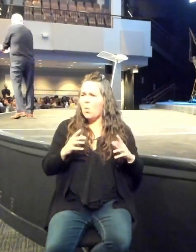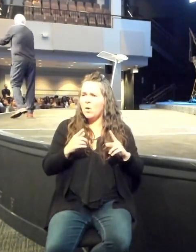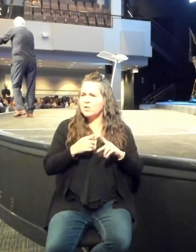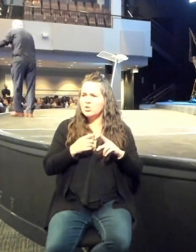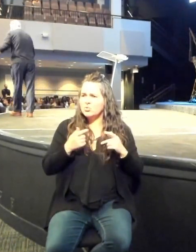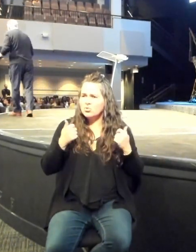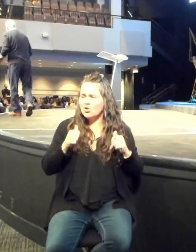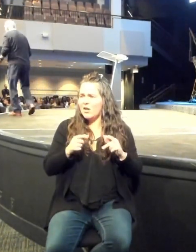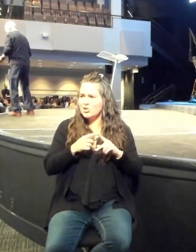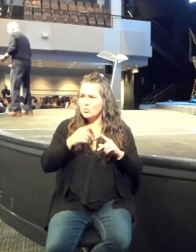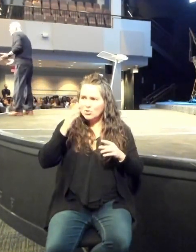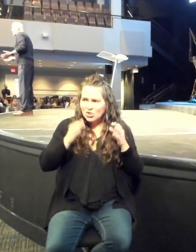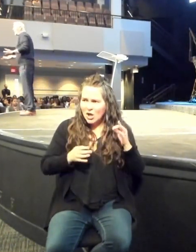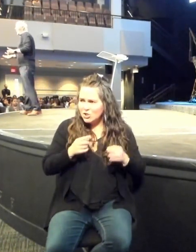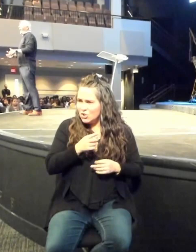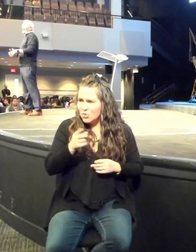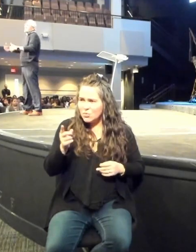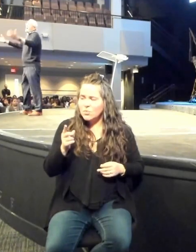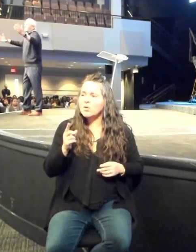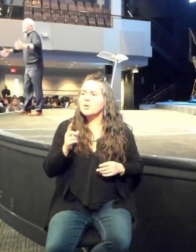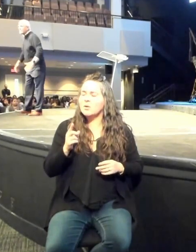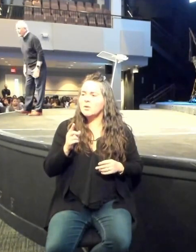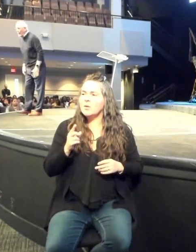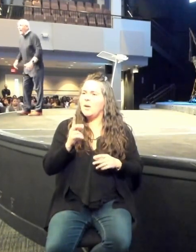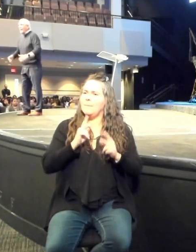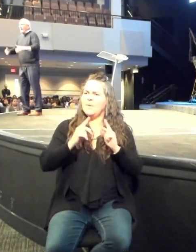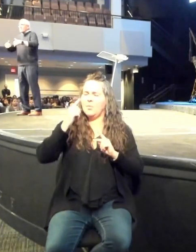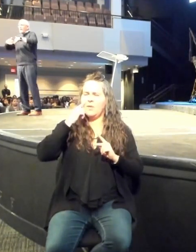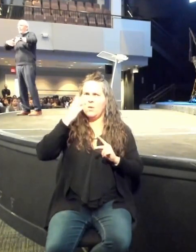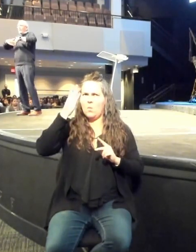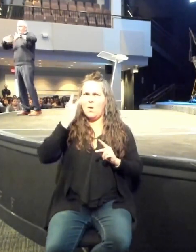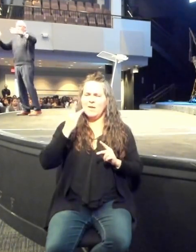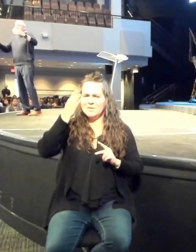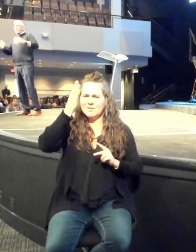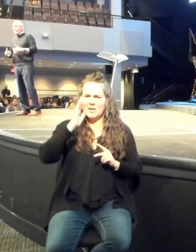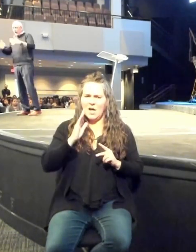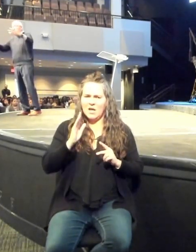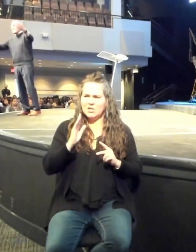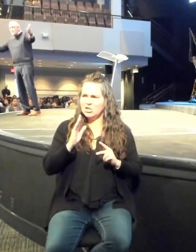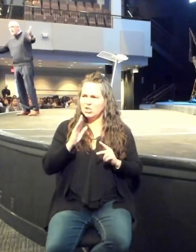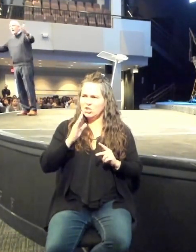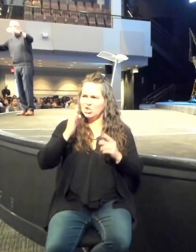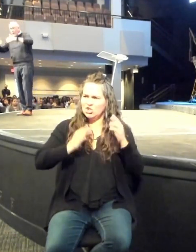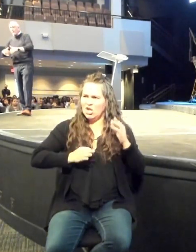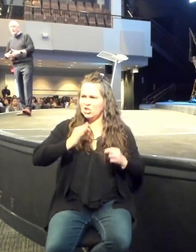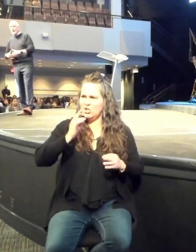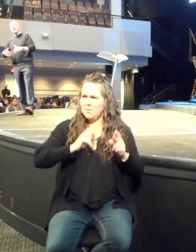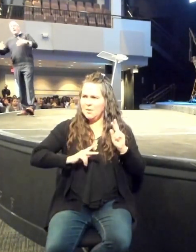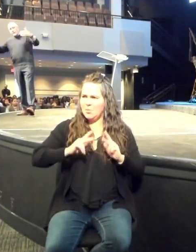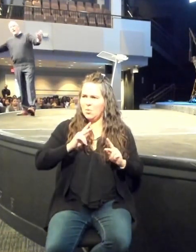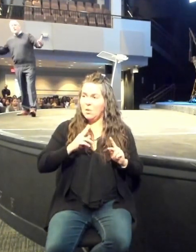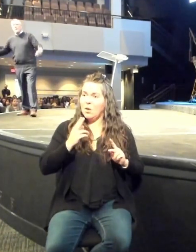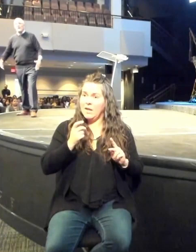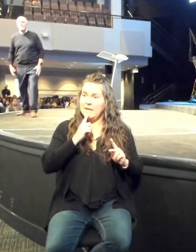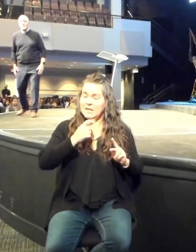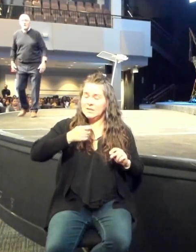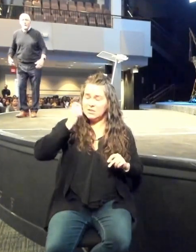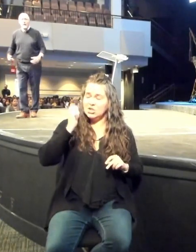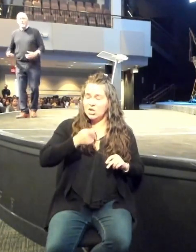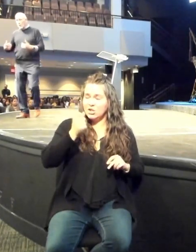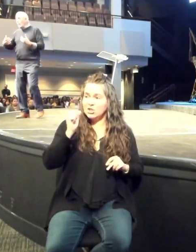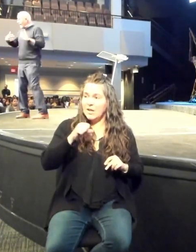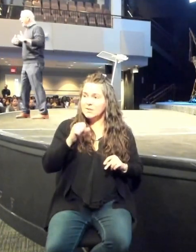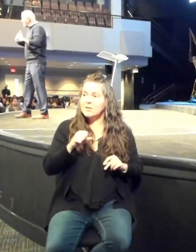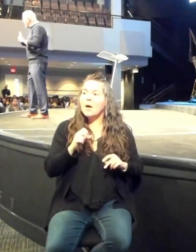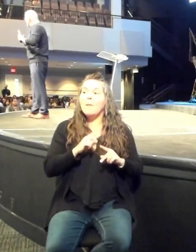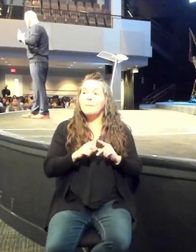wants a relationship with you. And so people, well, why does God judge people? Well, God's not about judging people. He is the judge and will judge. And there's coming a day of judgment.